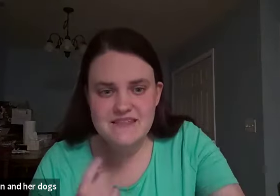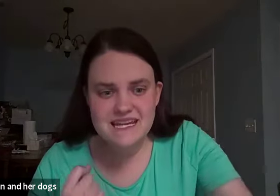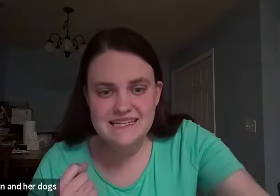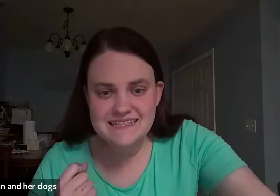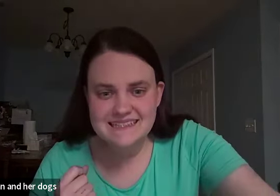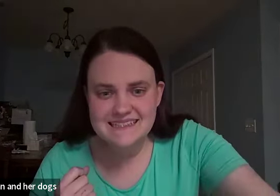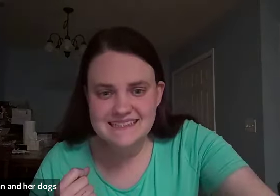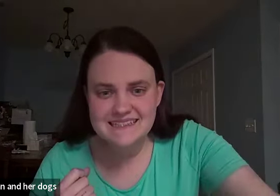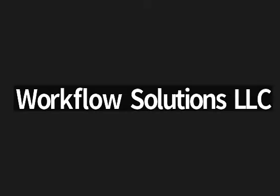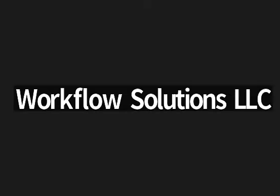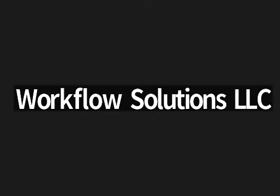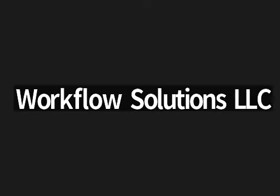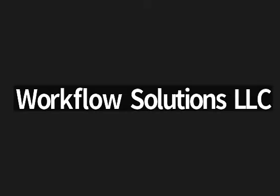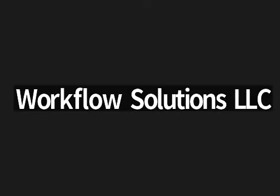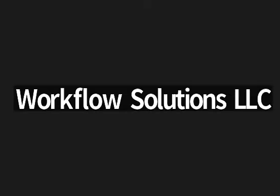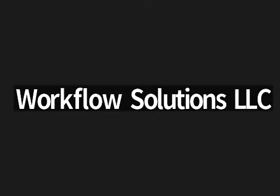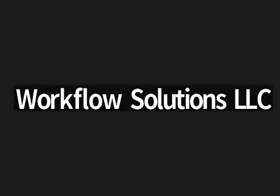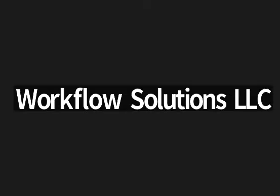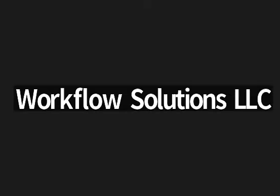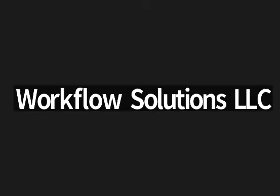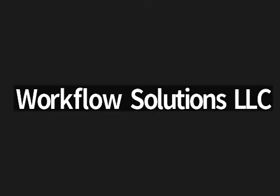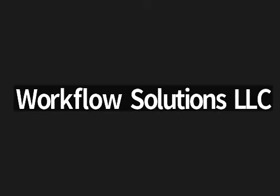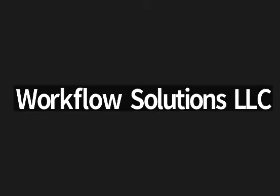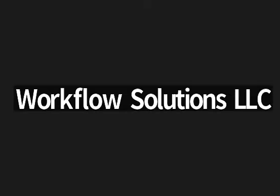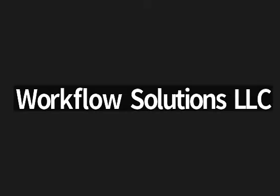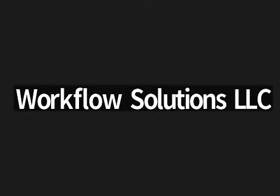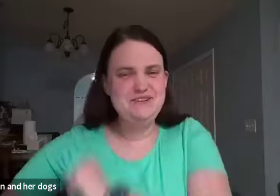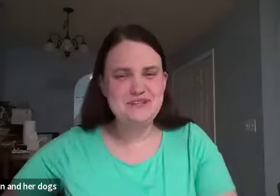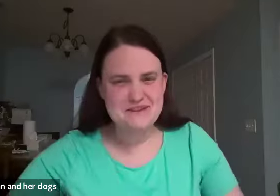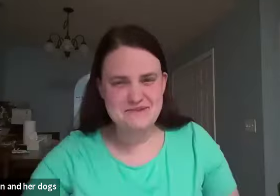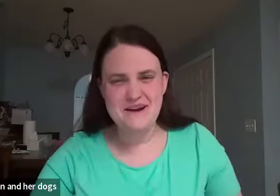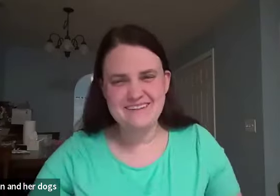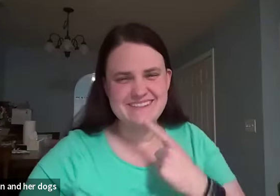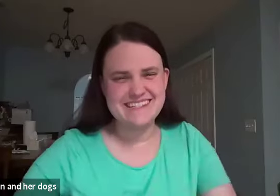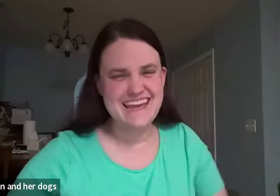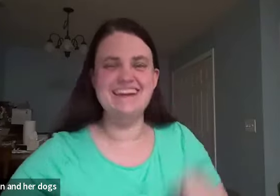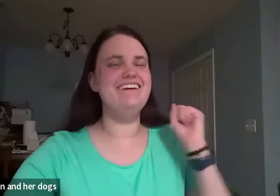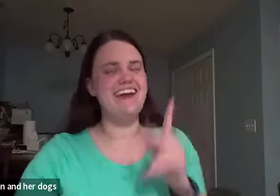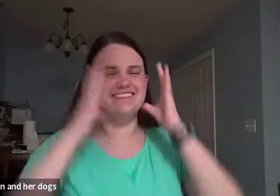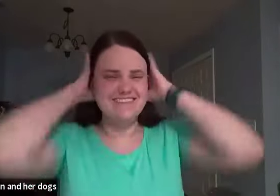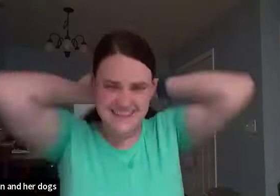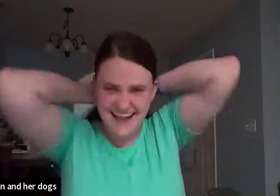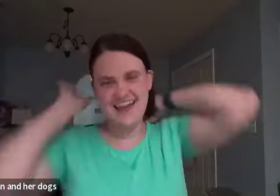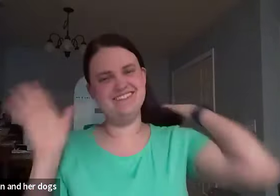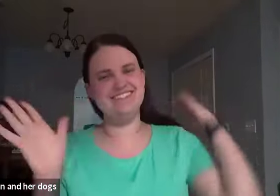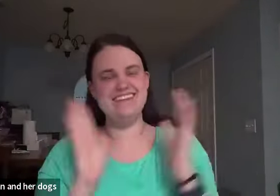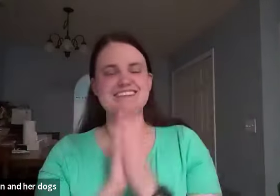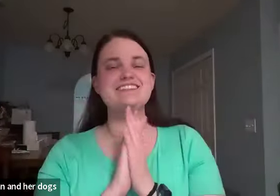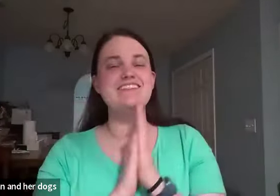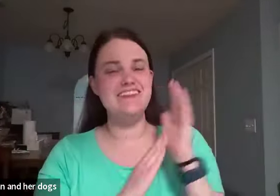Say that again. What if your sign name? Oh, you took it before I could even say it. Okay, so I was like, I have to say this. The